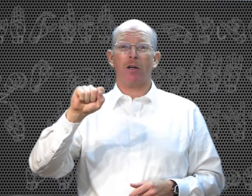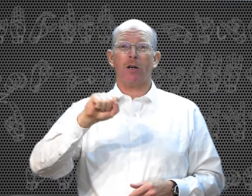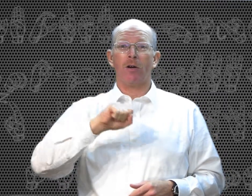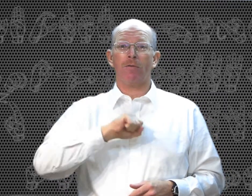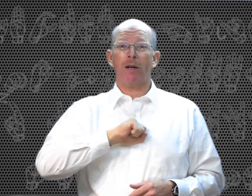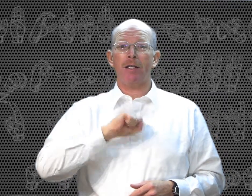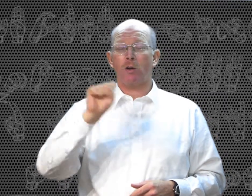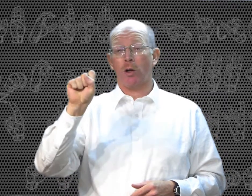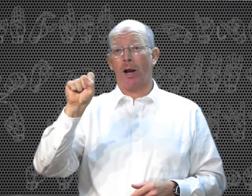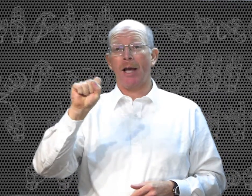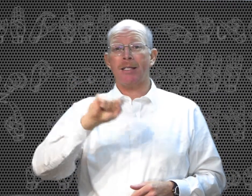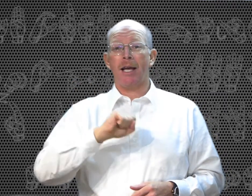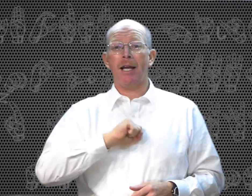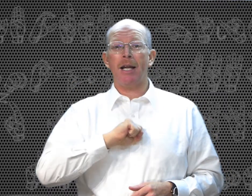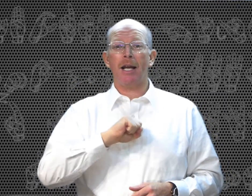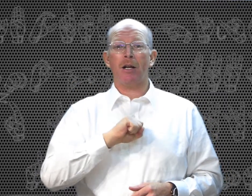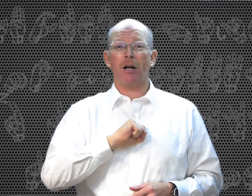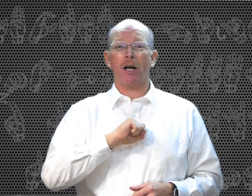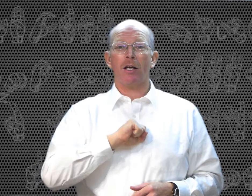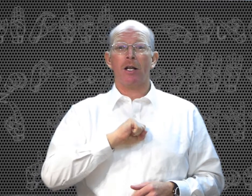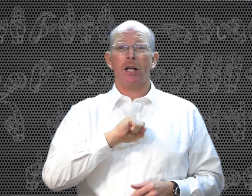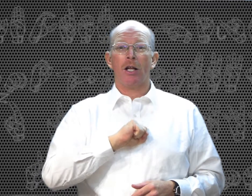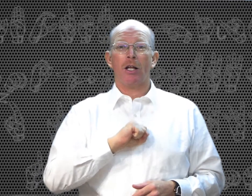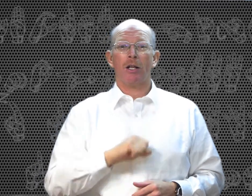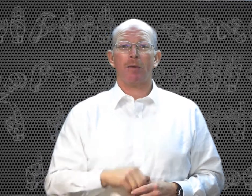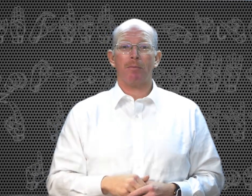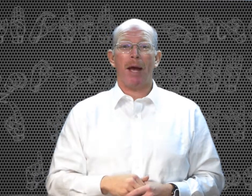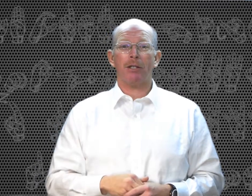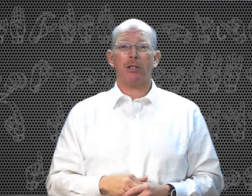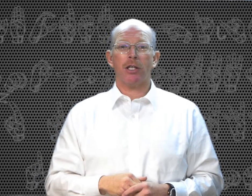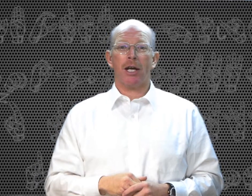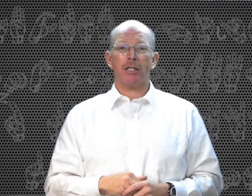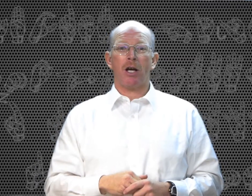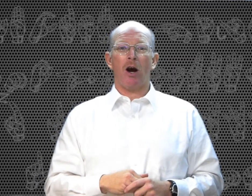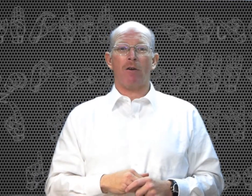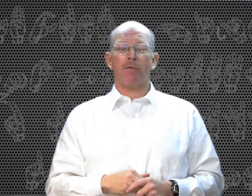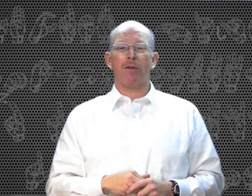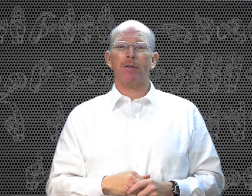your fist or your S hand, and you're going to pat your chest. Cough.